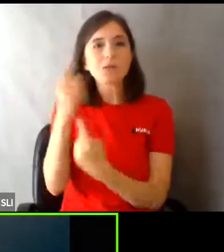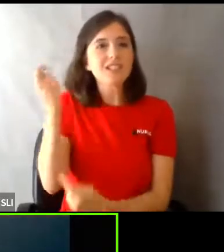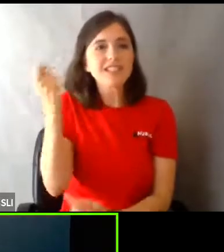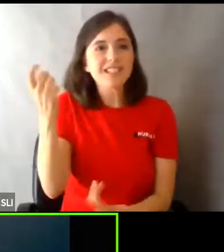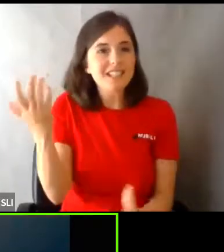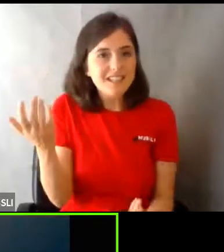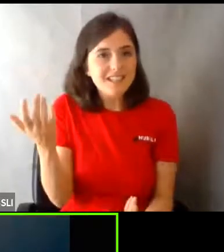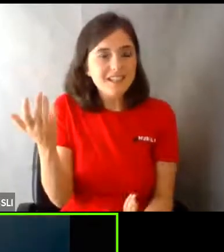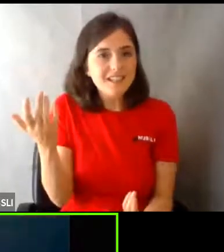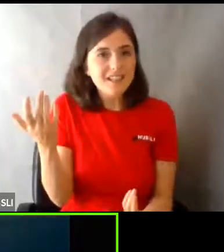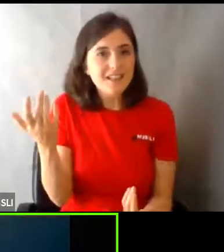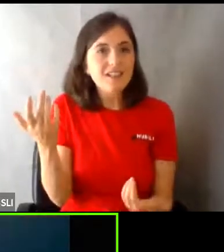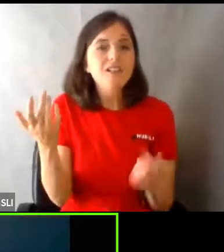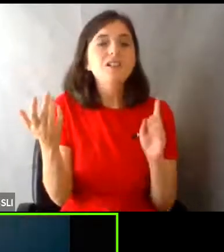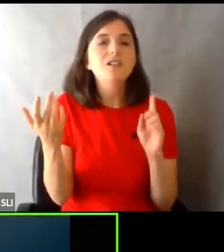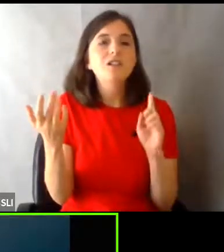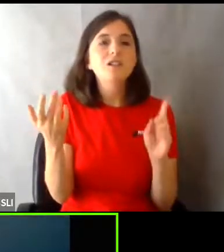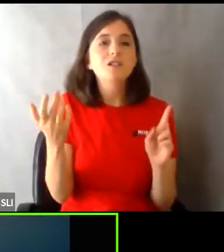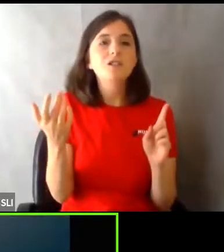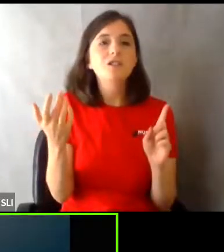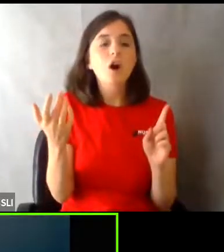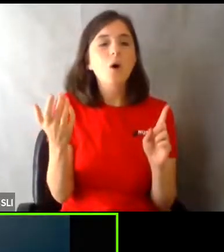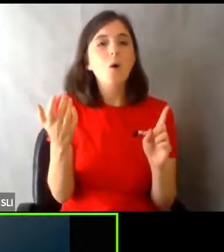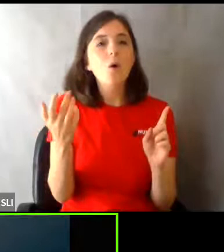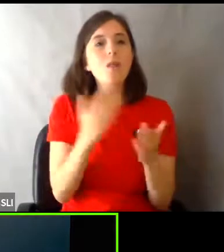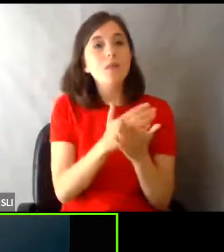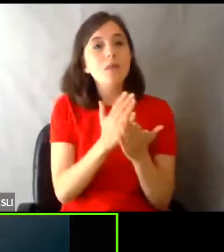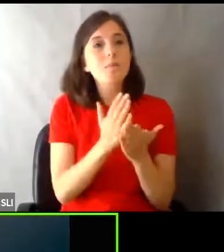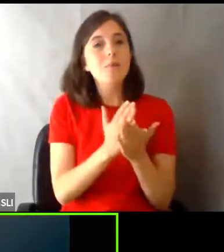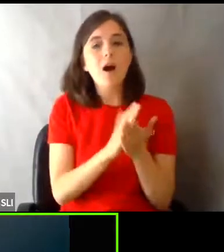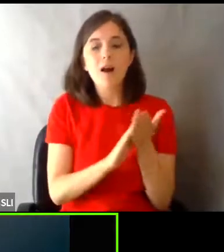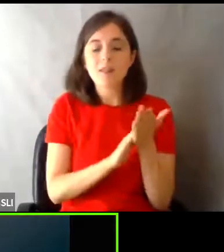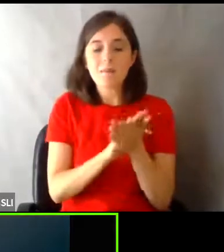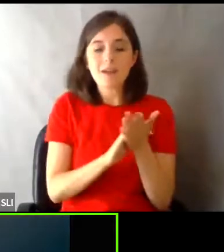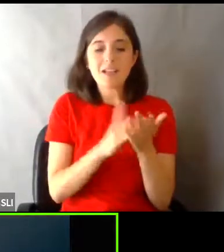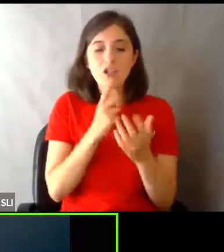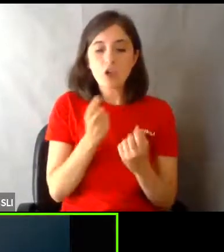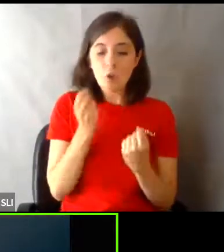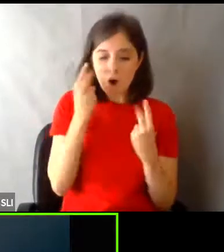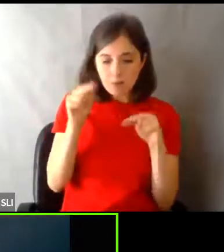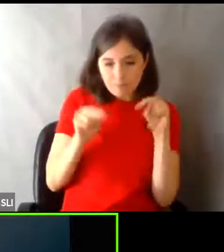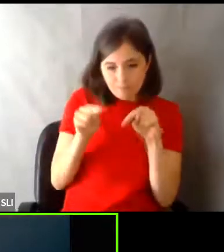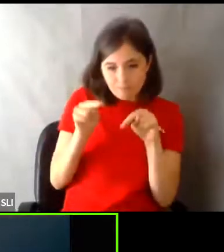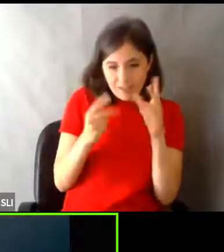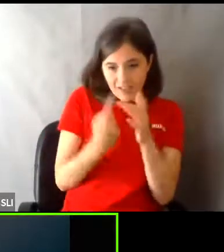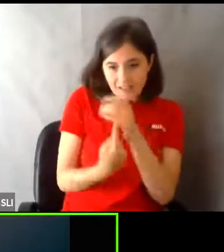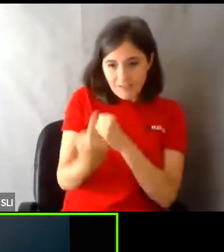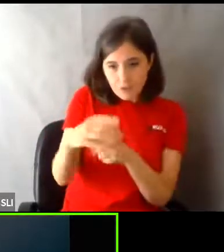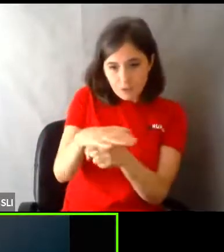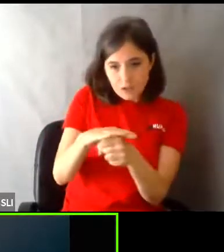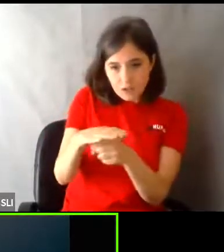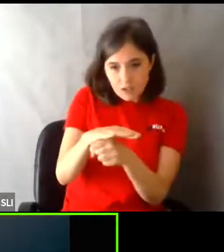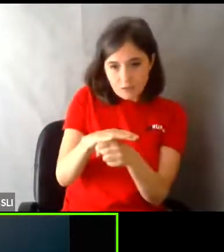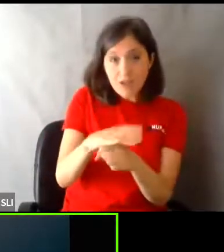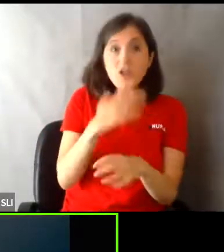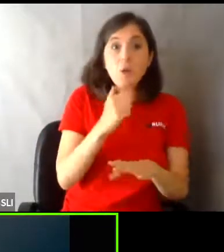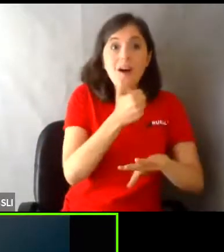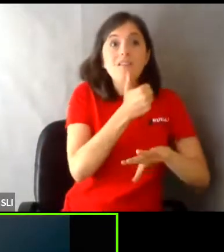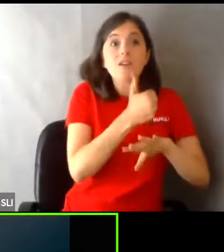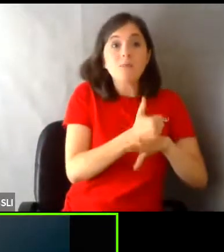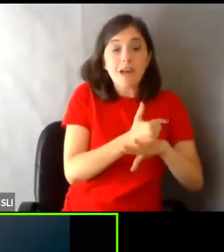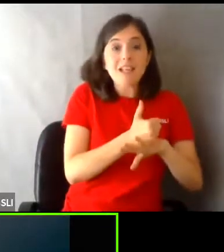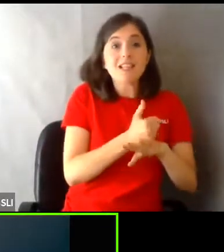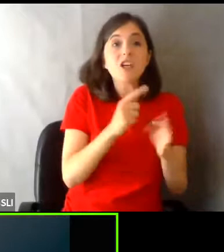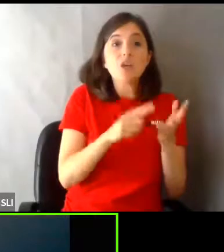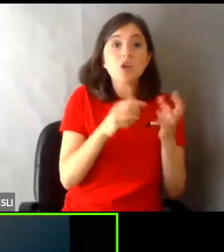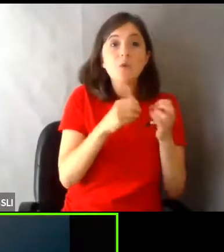takes individual circumstances into account, alongside the basic UBI is